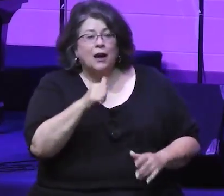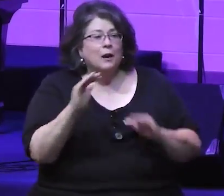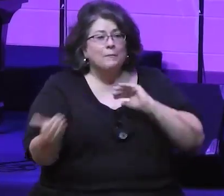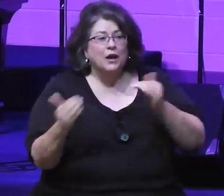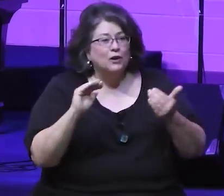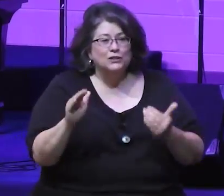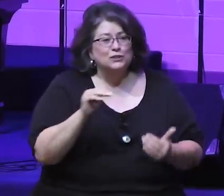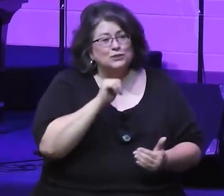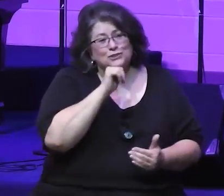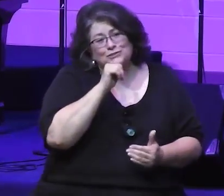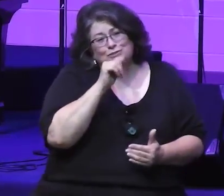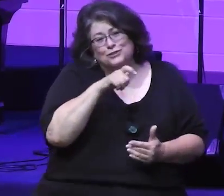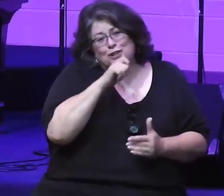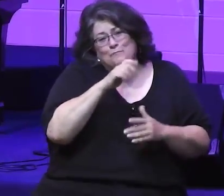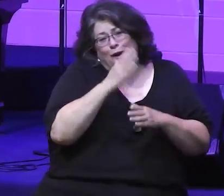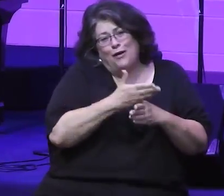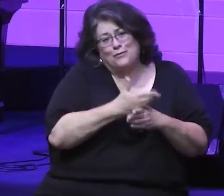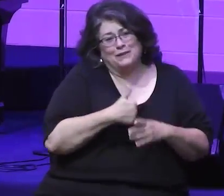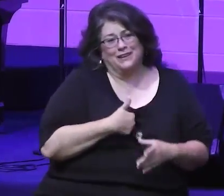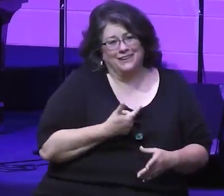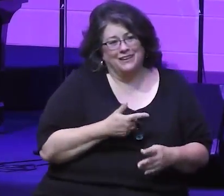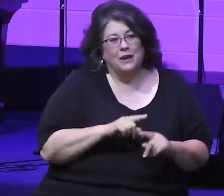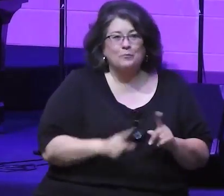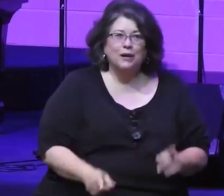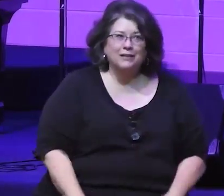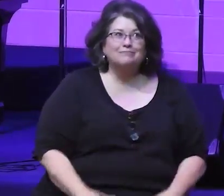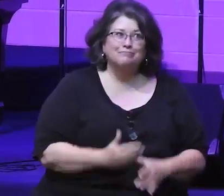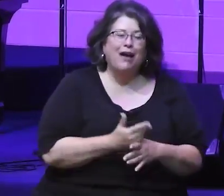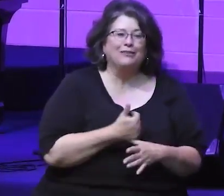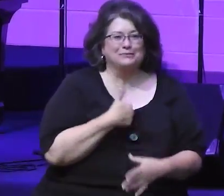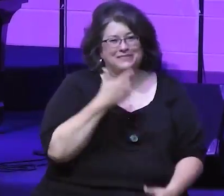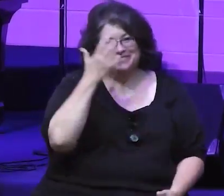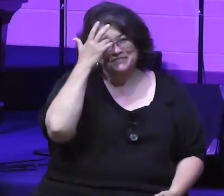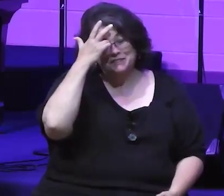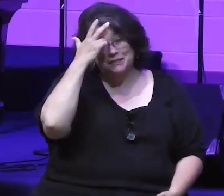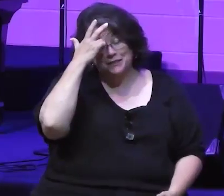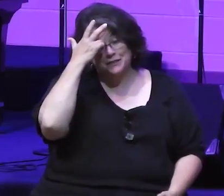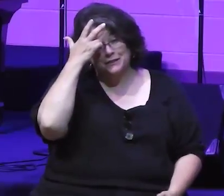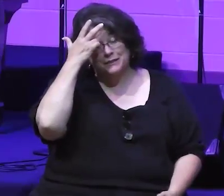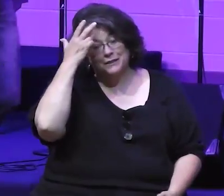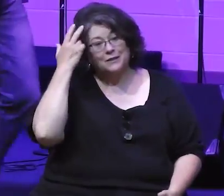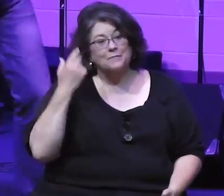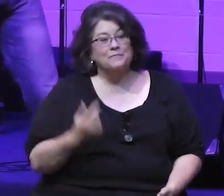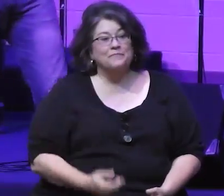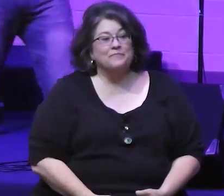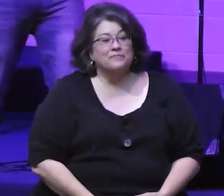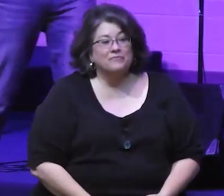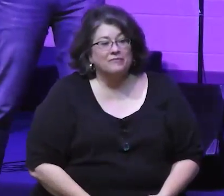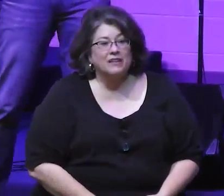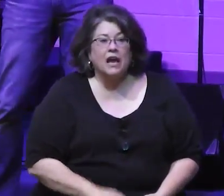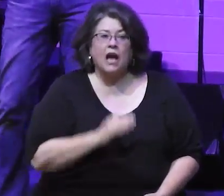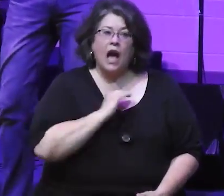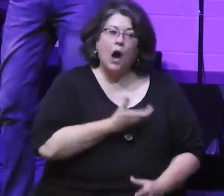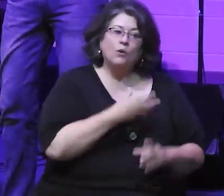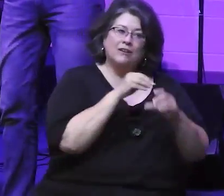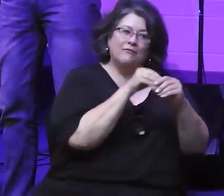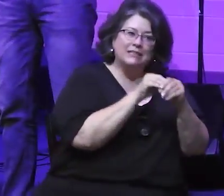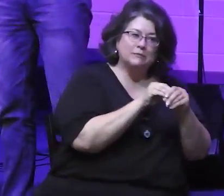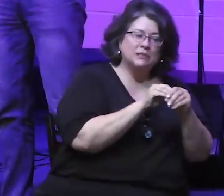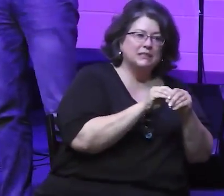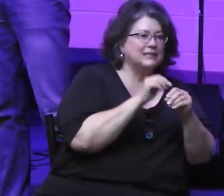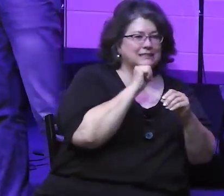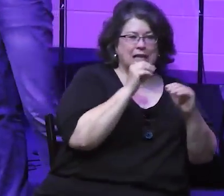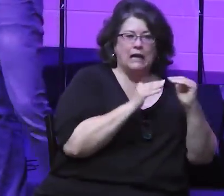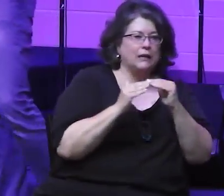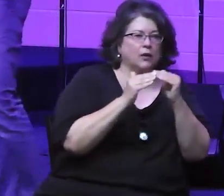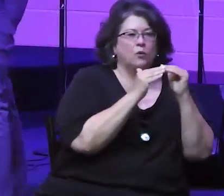And so the problem with thinking of, if we're not comfortable with the idea, that our investment is unequal, it can lead us towards a comparison,